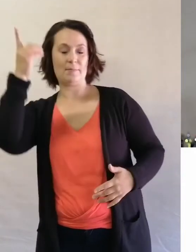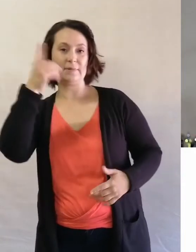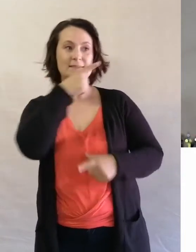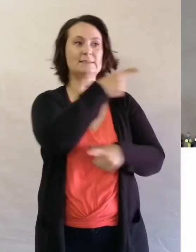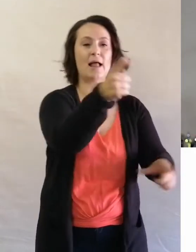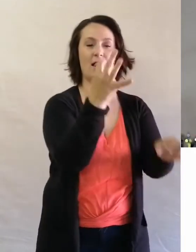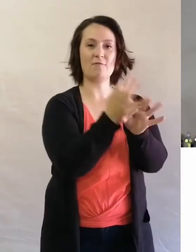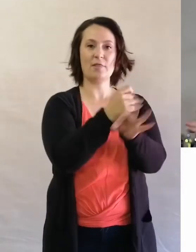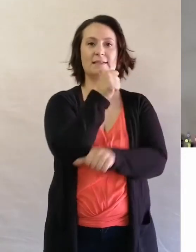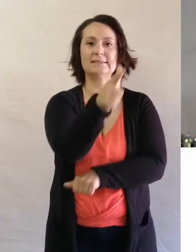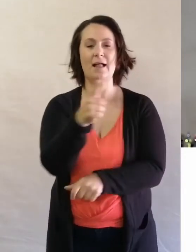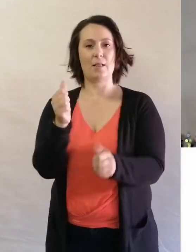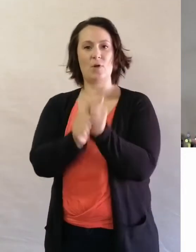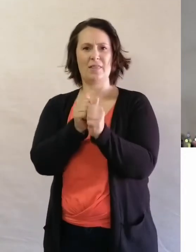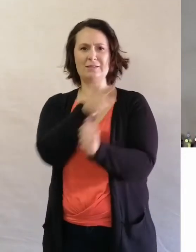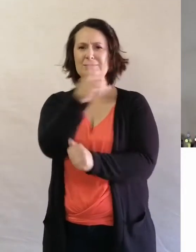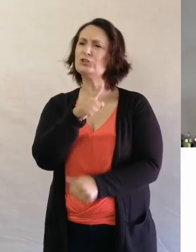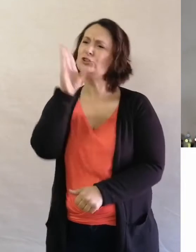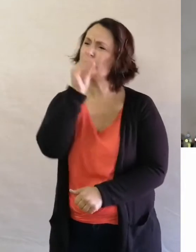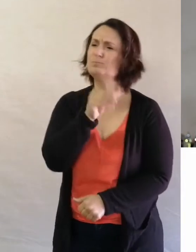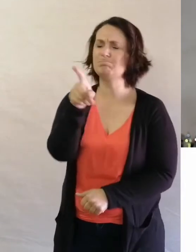brothers. But they were saying, shut up with your dreams.